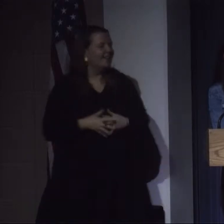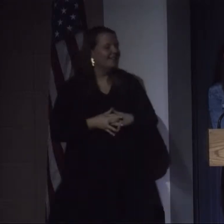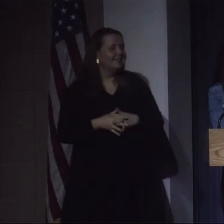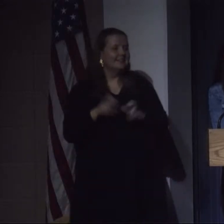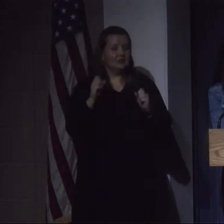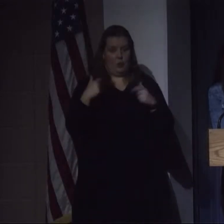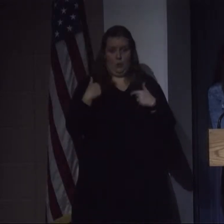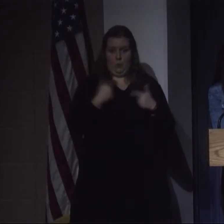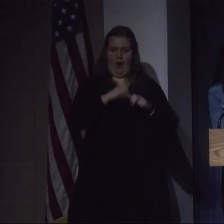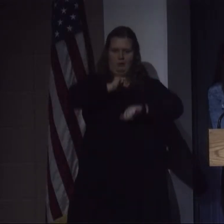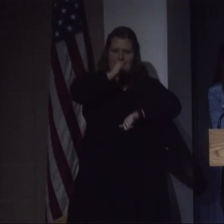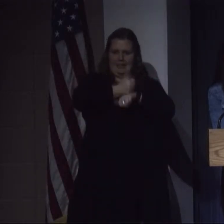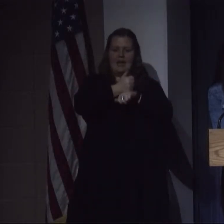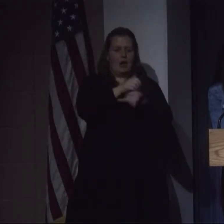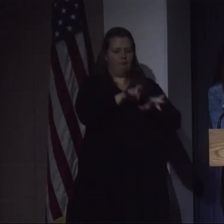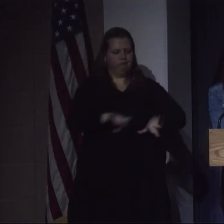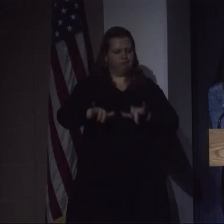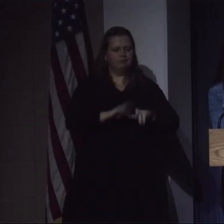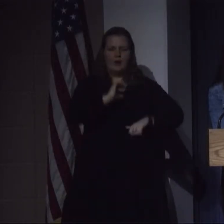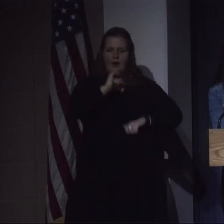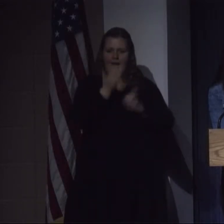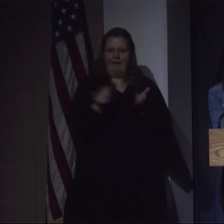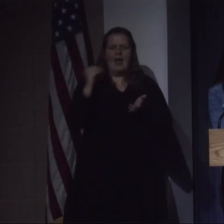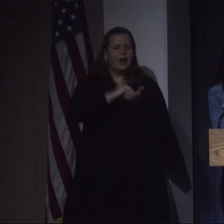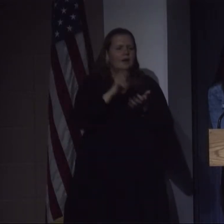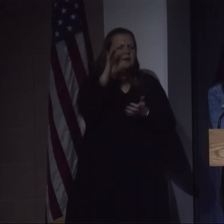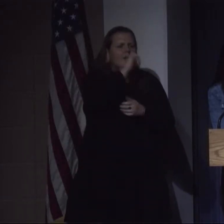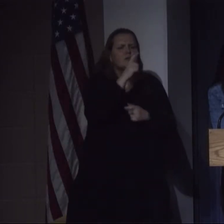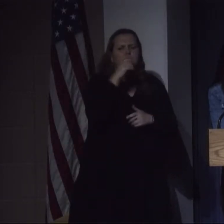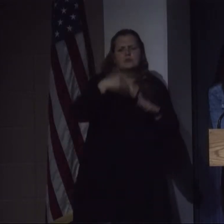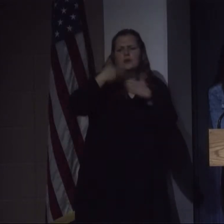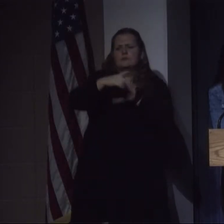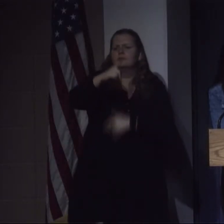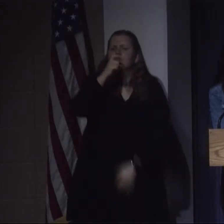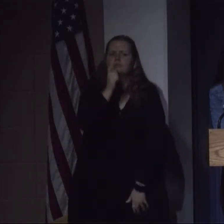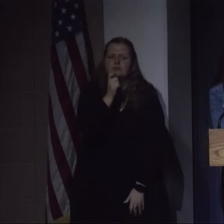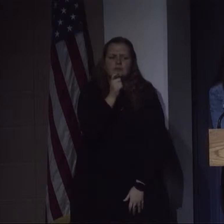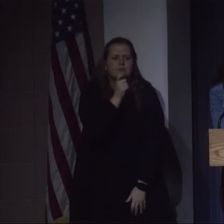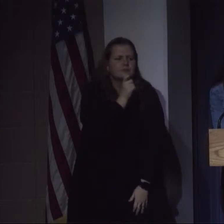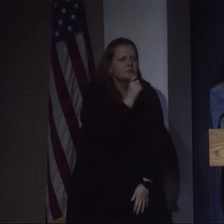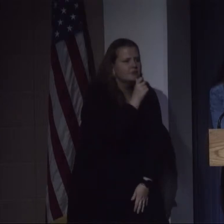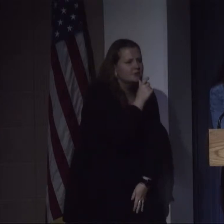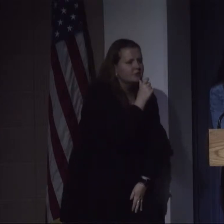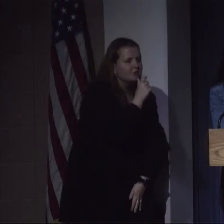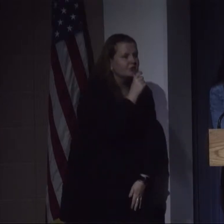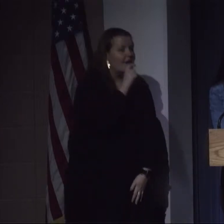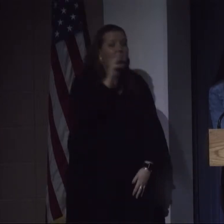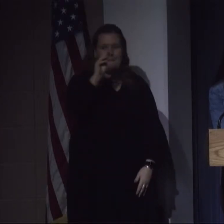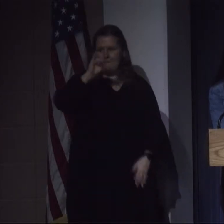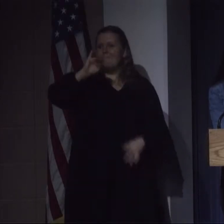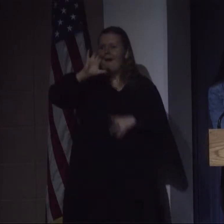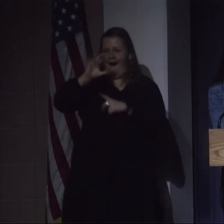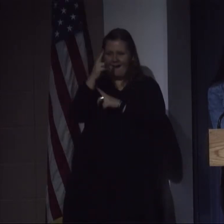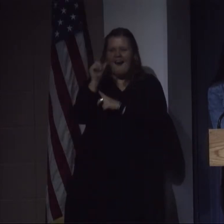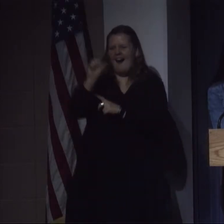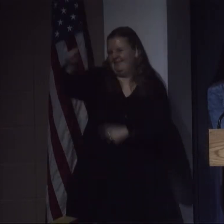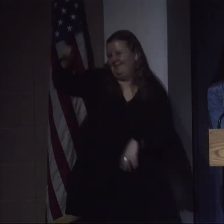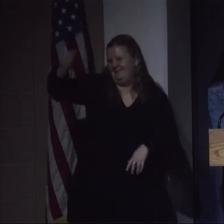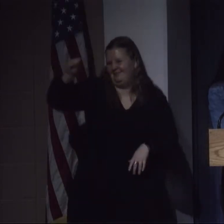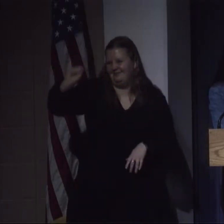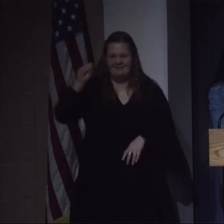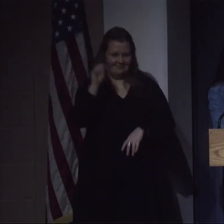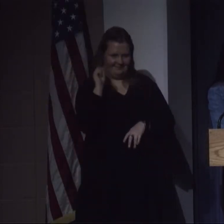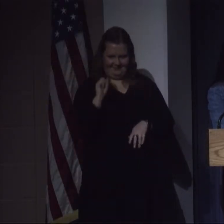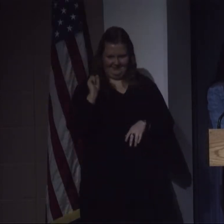So we are setting up the keyboard again. Can you guys guess who's next? Micah, yes. Micah